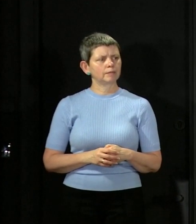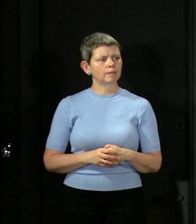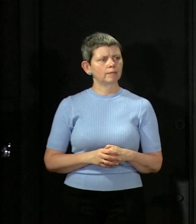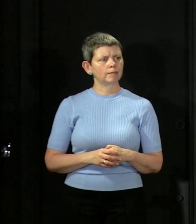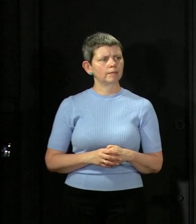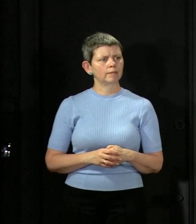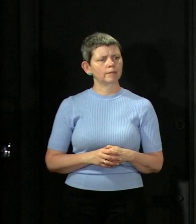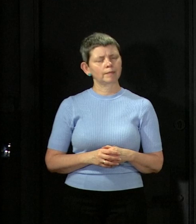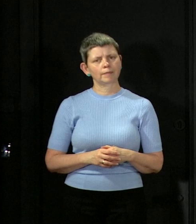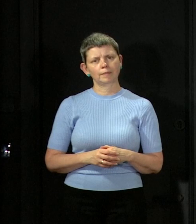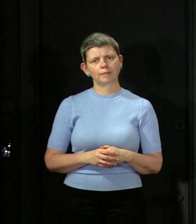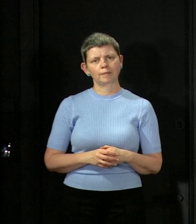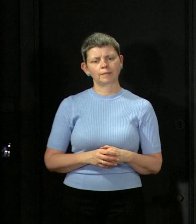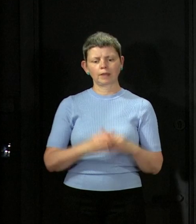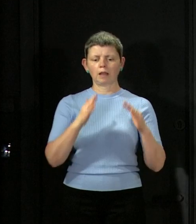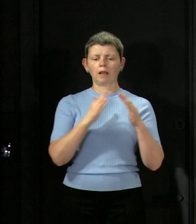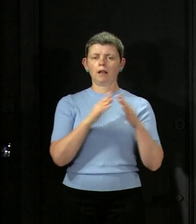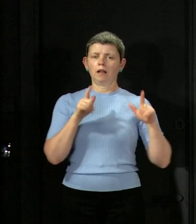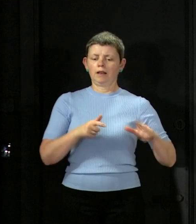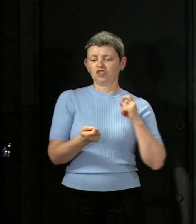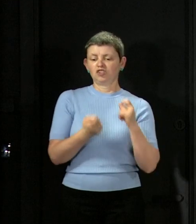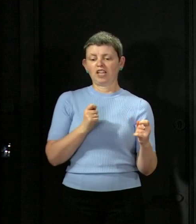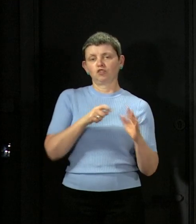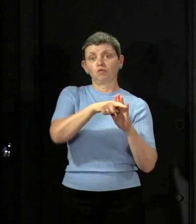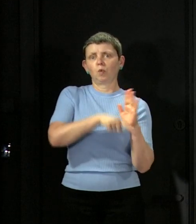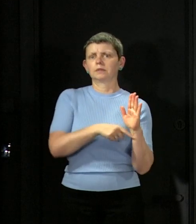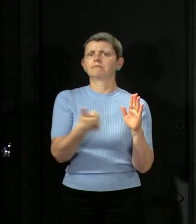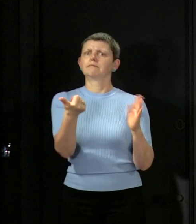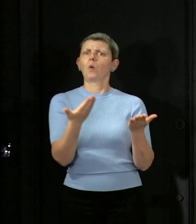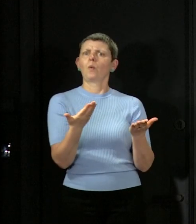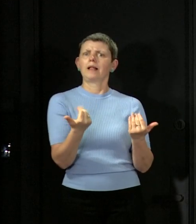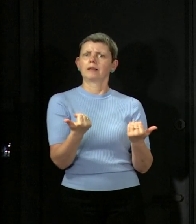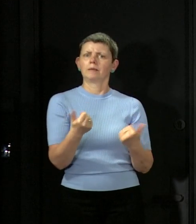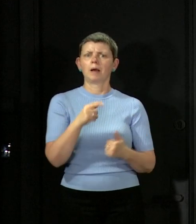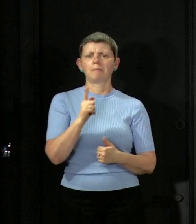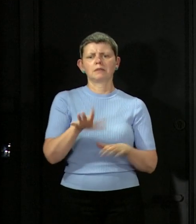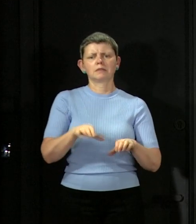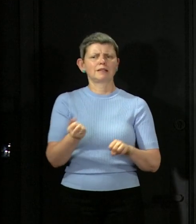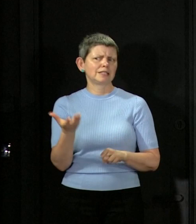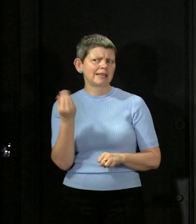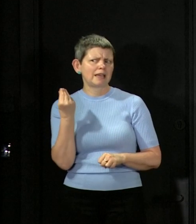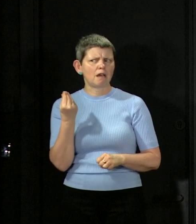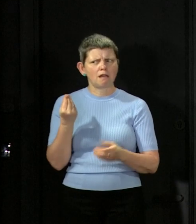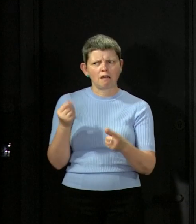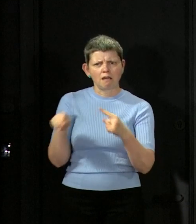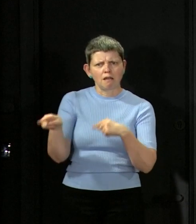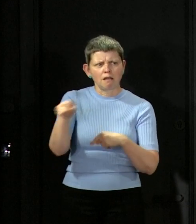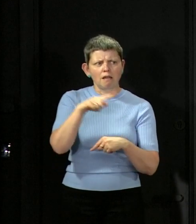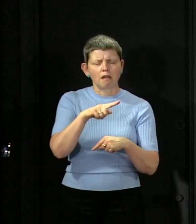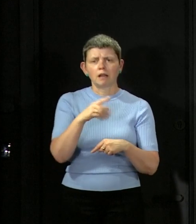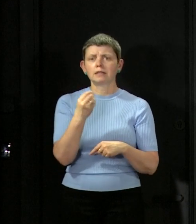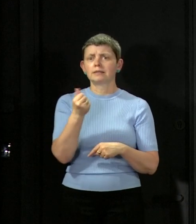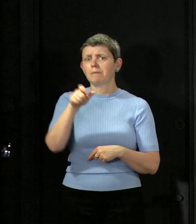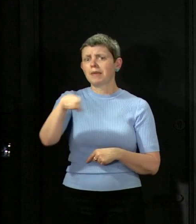We welcome some of these lockdown relaxations that we're seeing, but we've begun to hear stories of people who are saying they're leaving